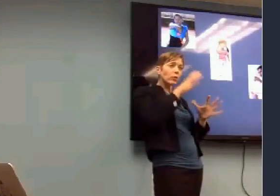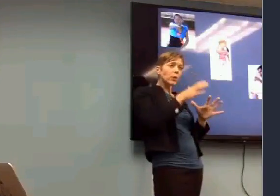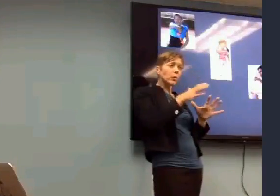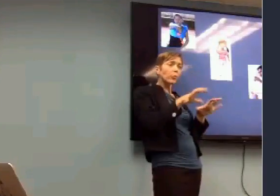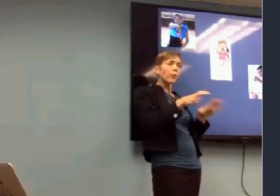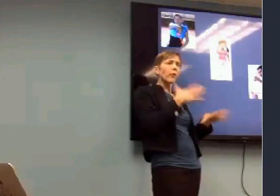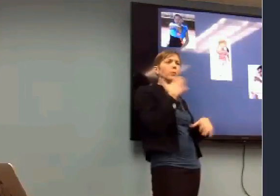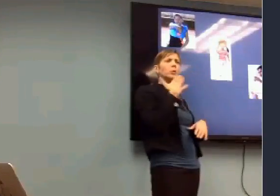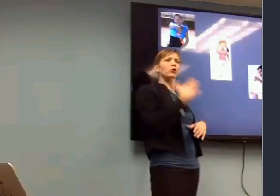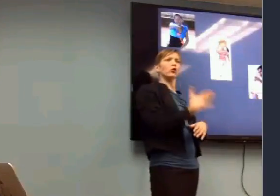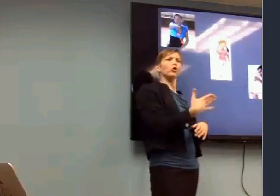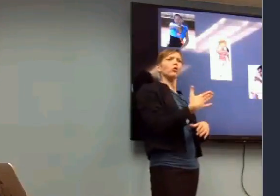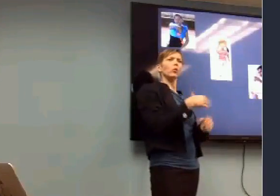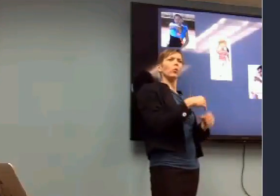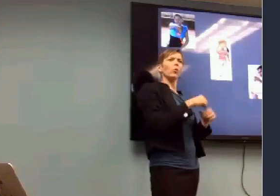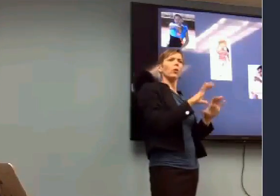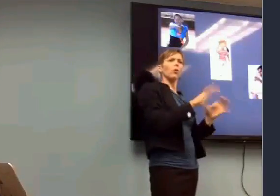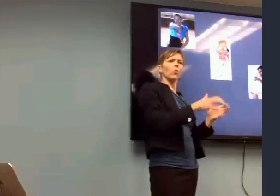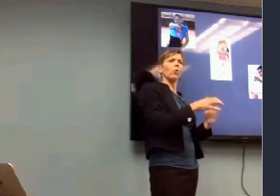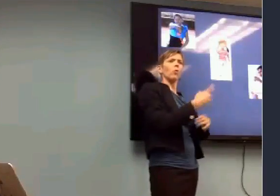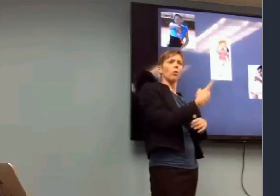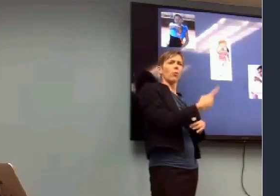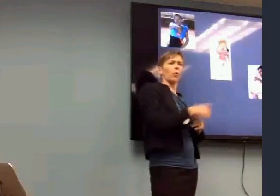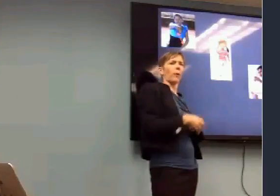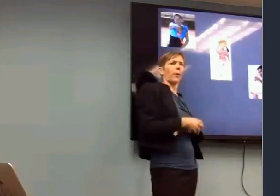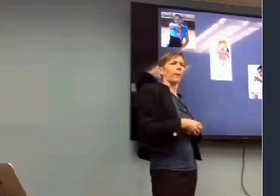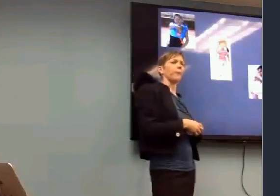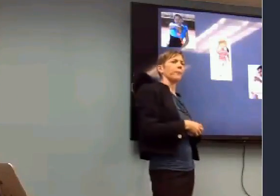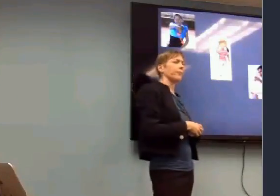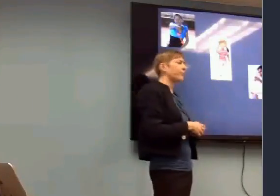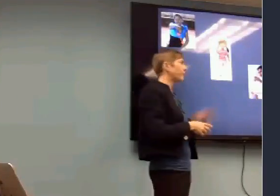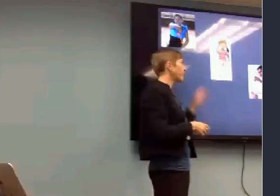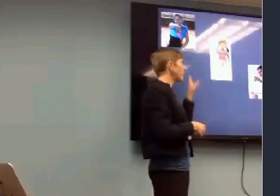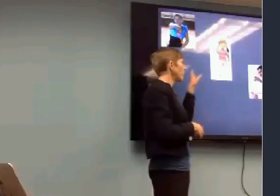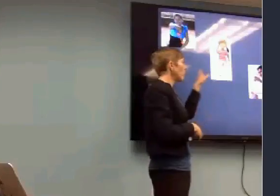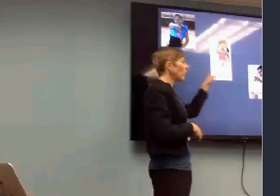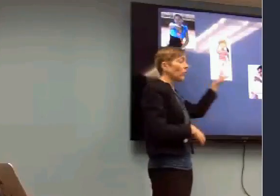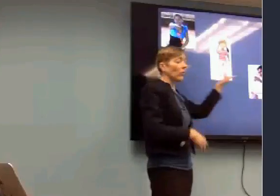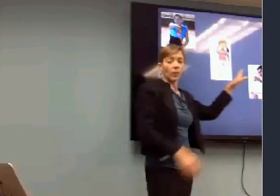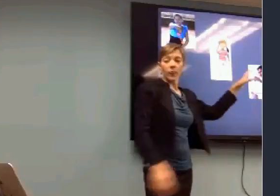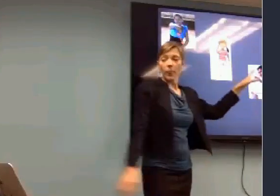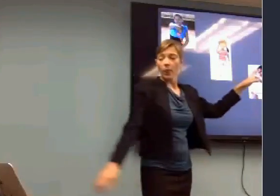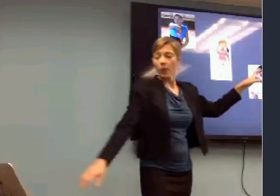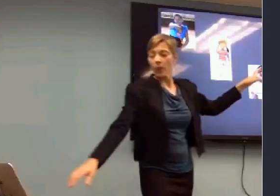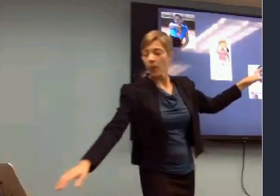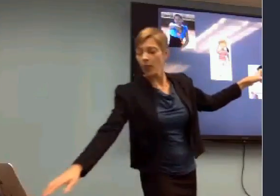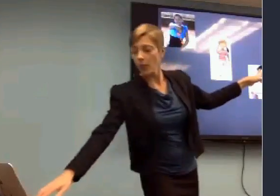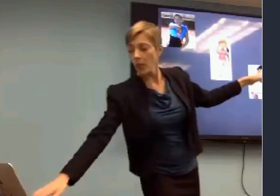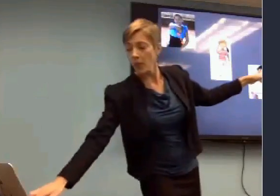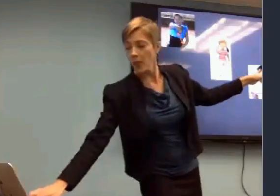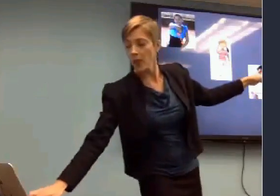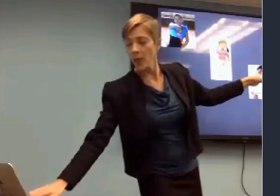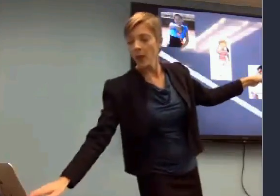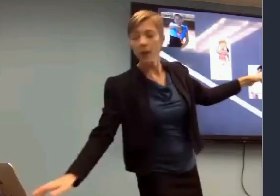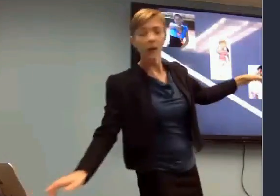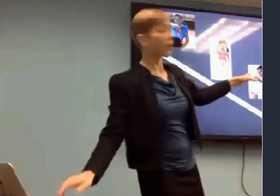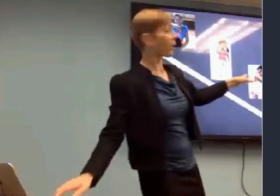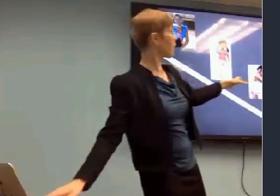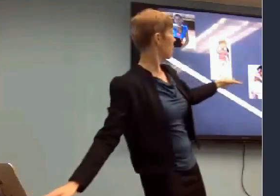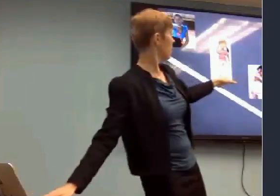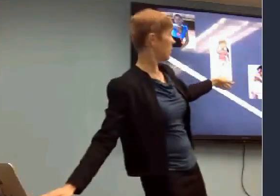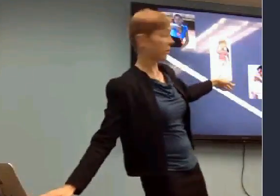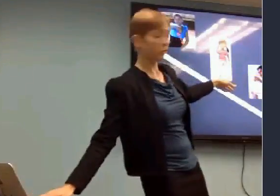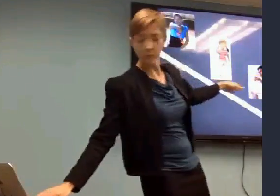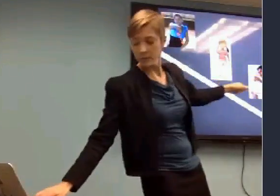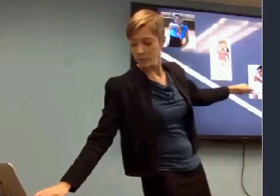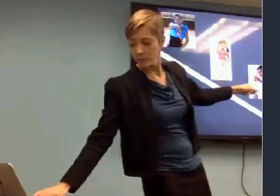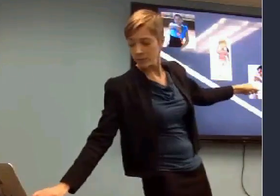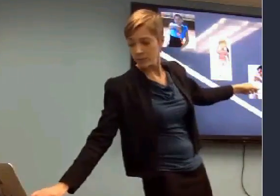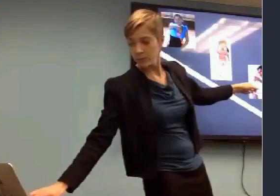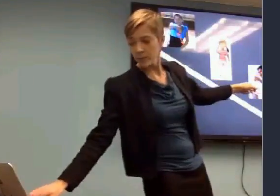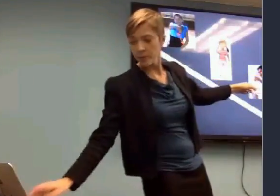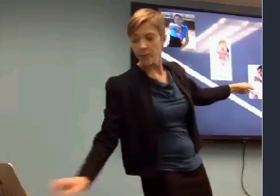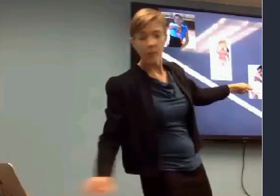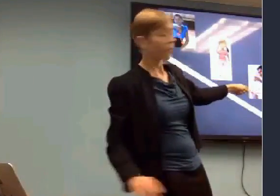figure, the performance on the mental rotation task. They're able to perform well looking at a human figure.